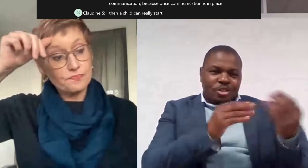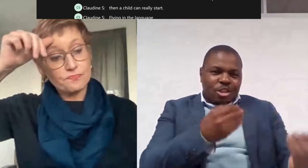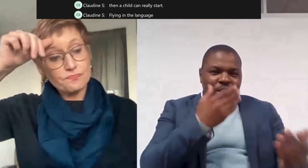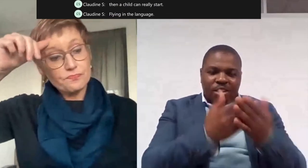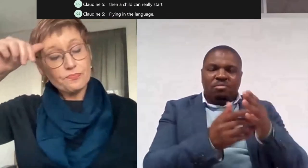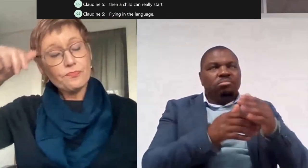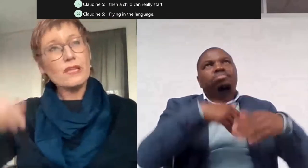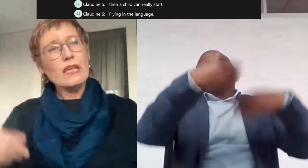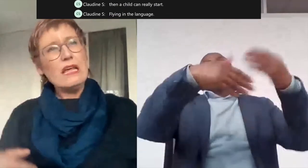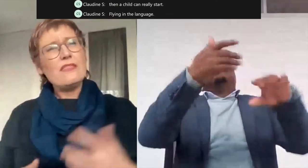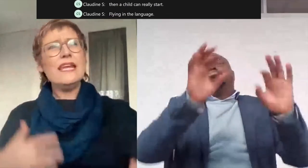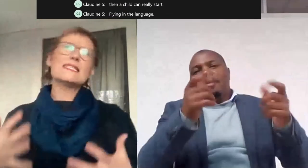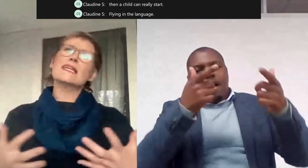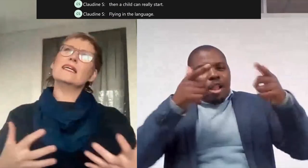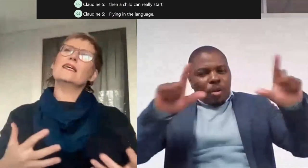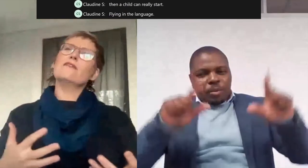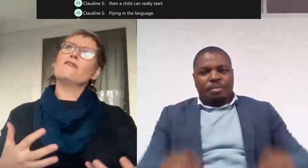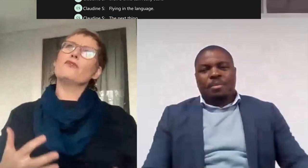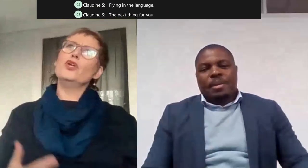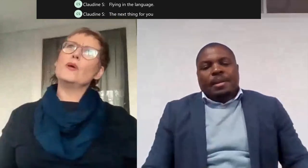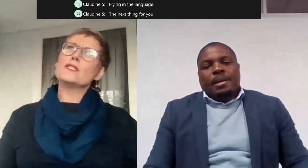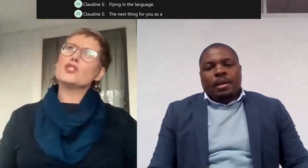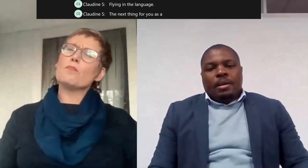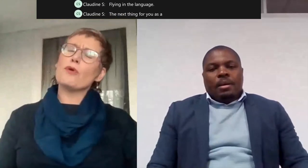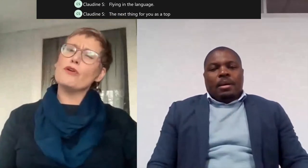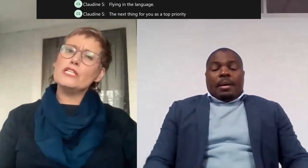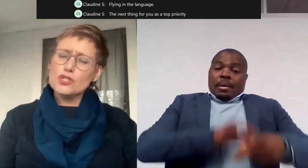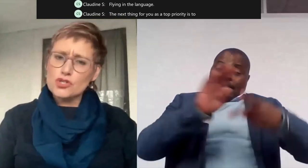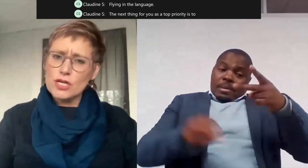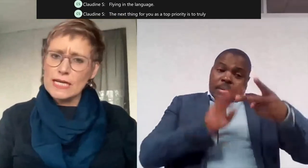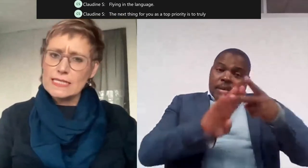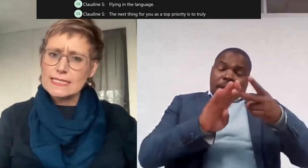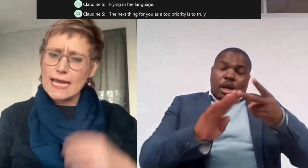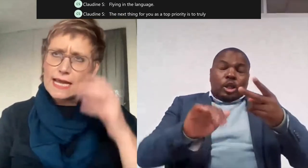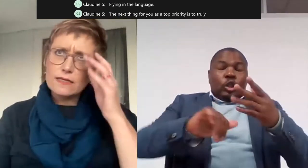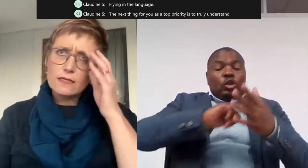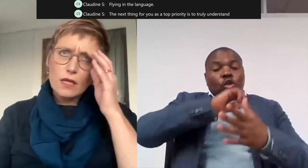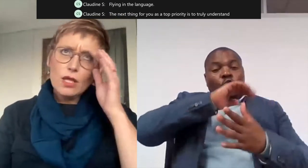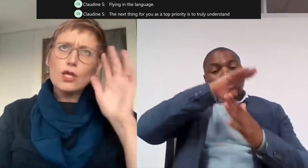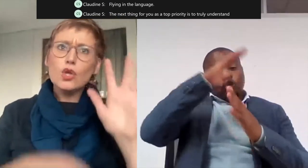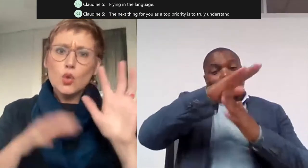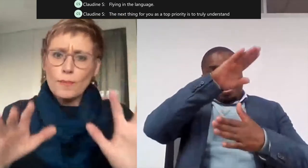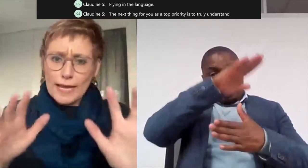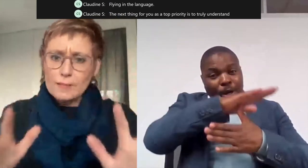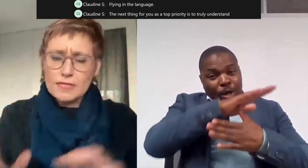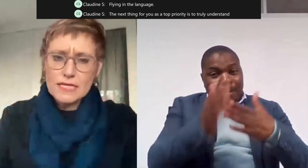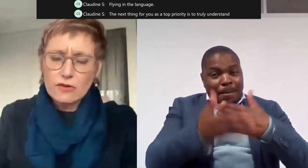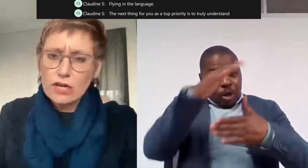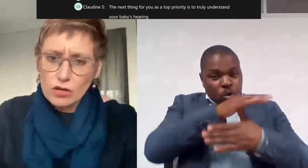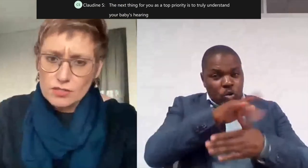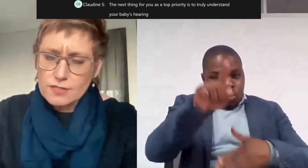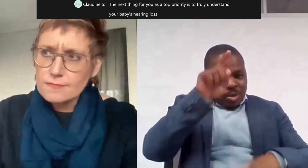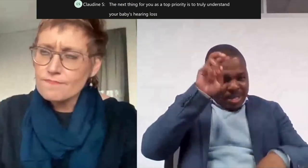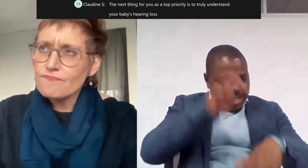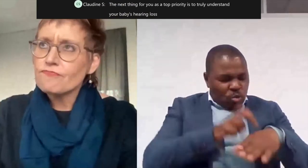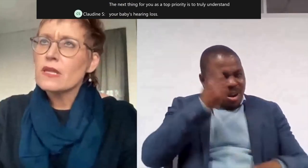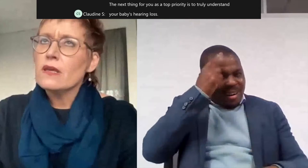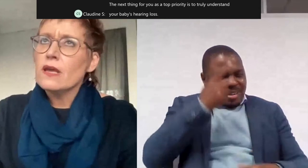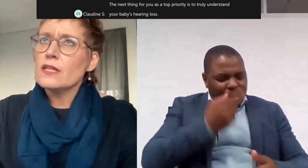language. The next thing for you as a top priority is to truly understand your baby's hearing